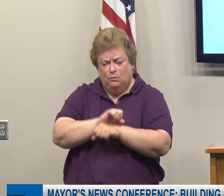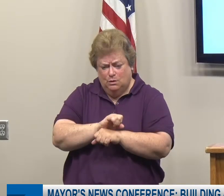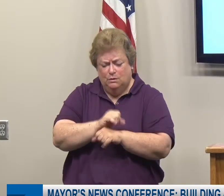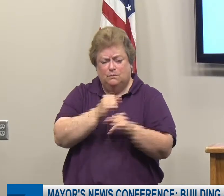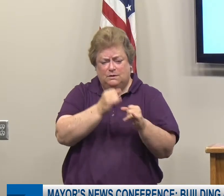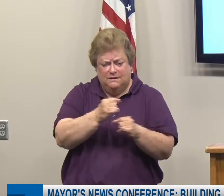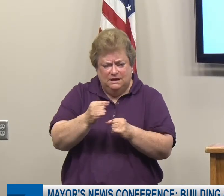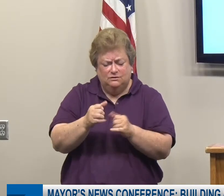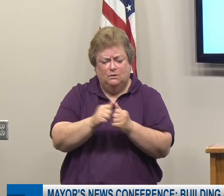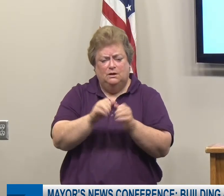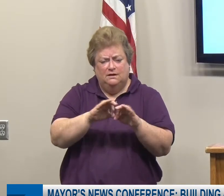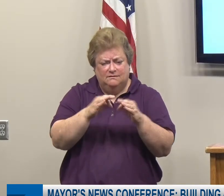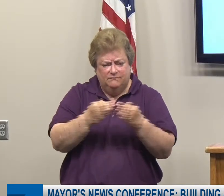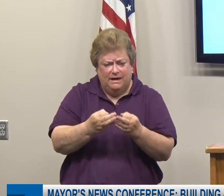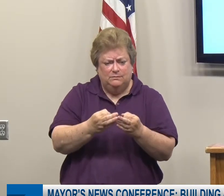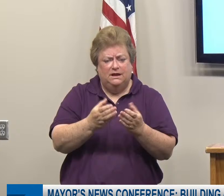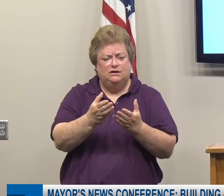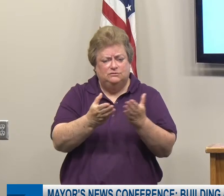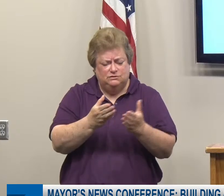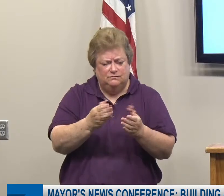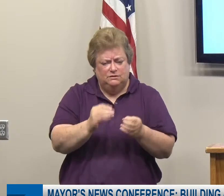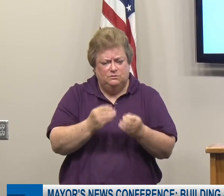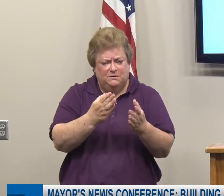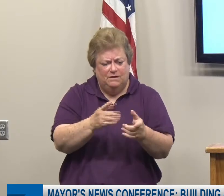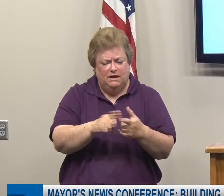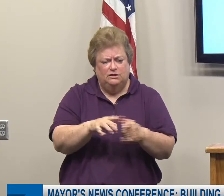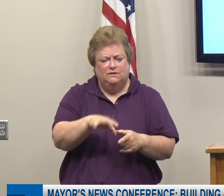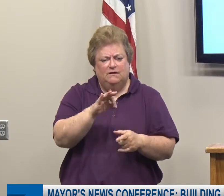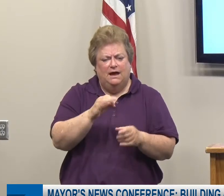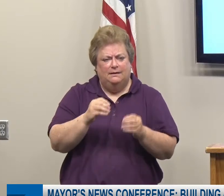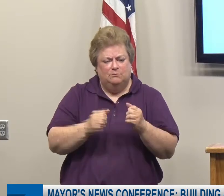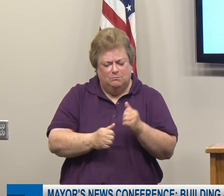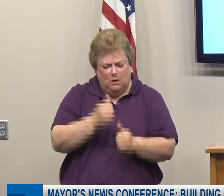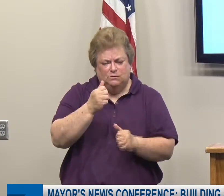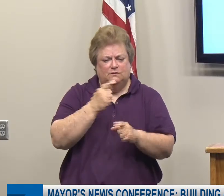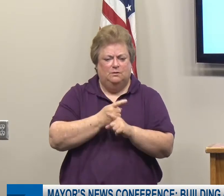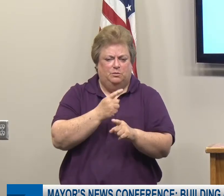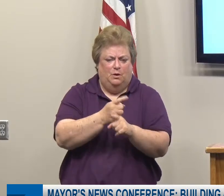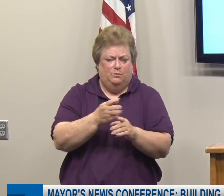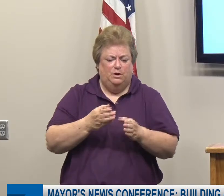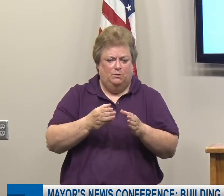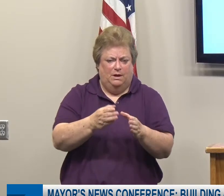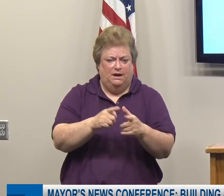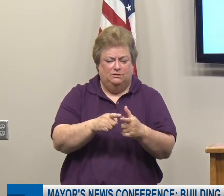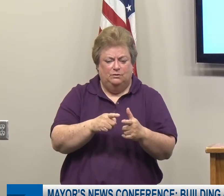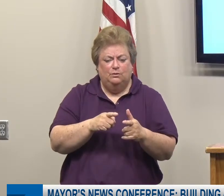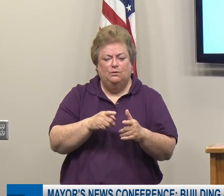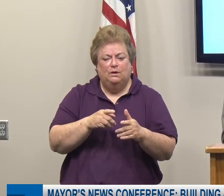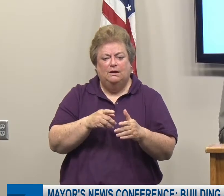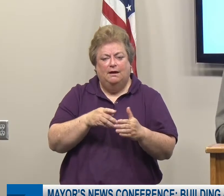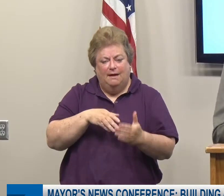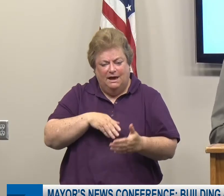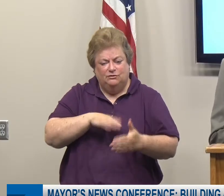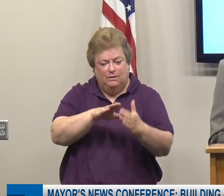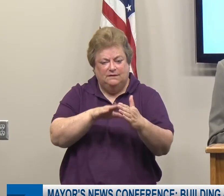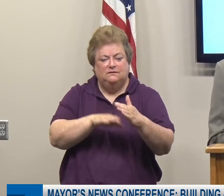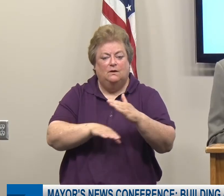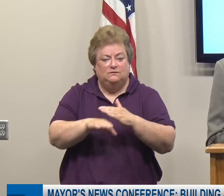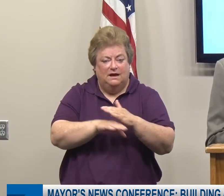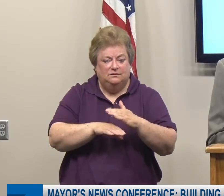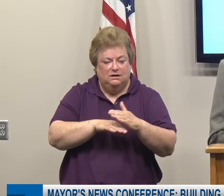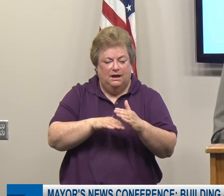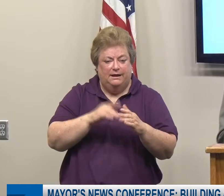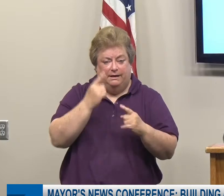their families, with their service providers to find the most appropriate avenue to address underlying concerns. Some of those